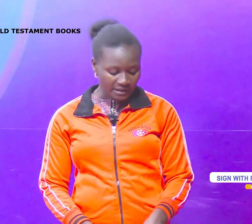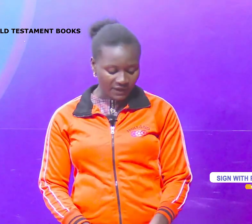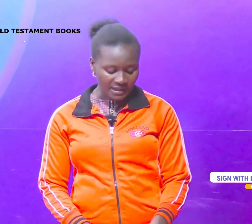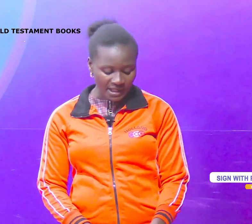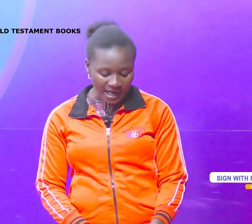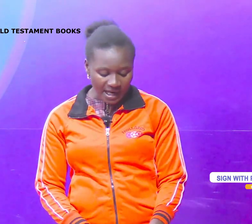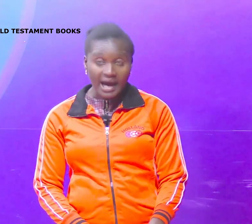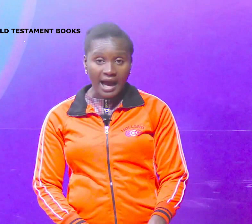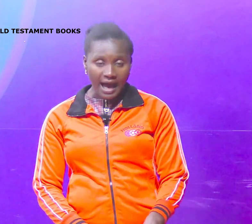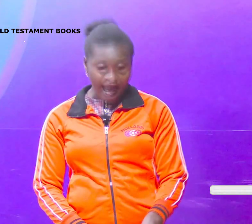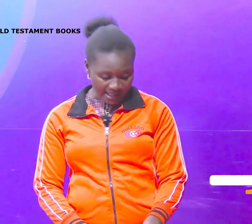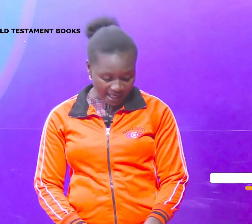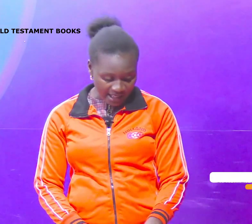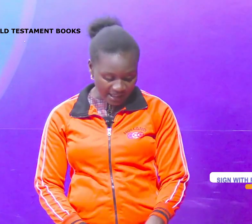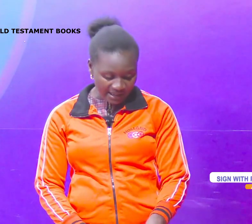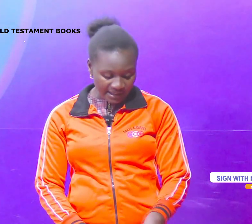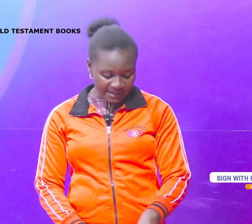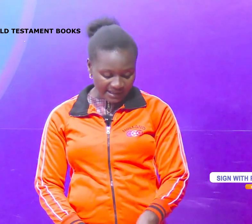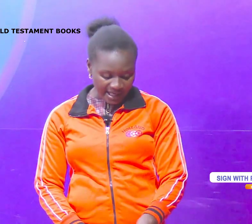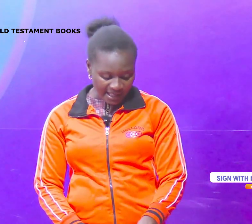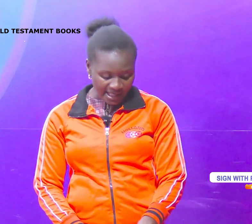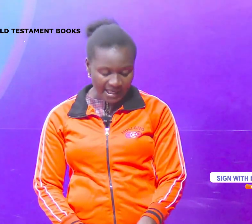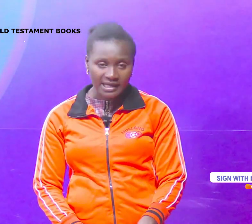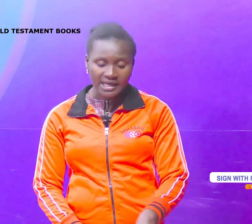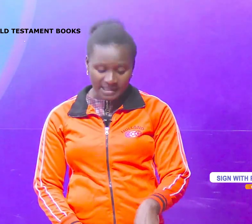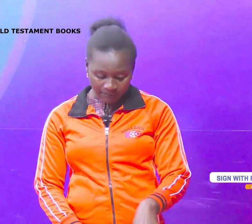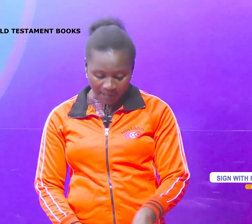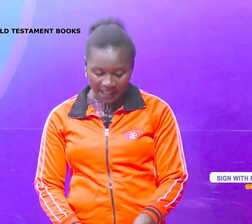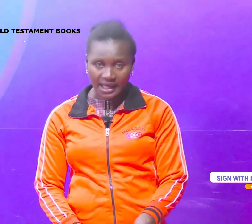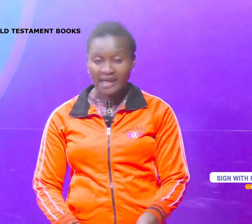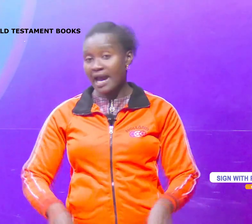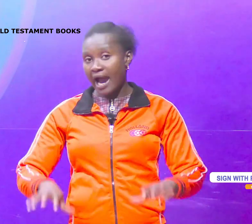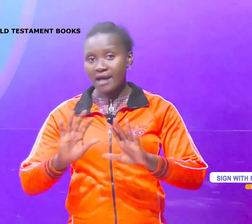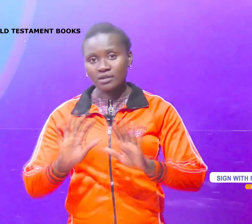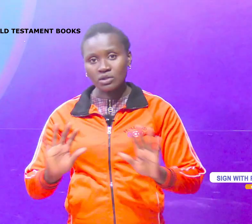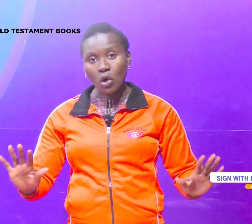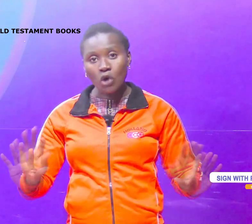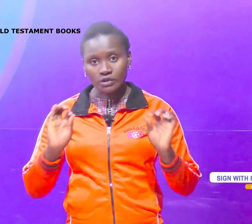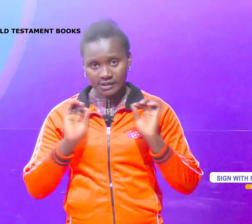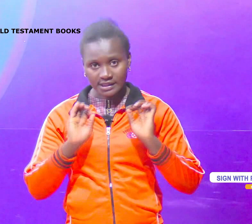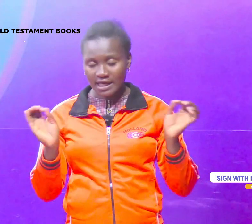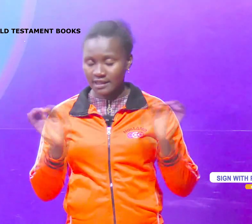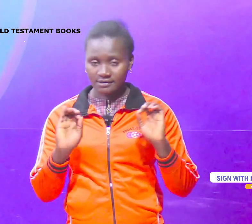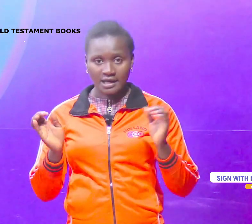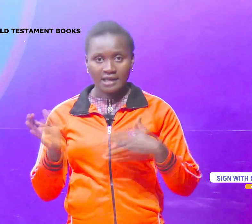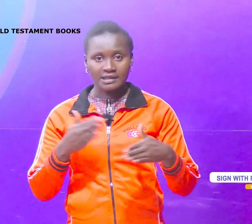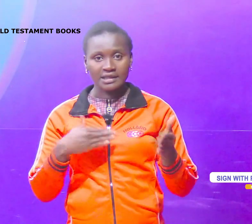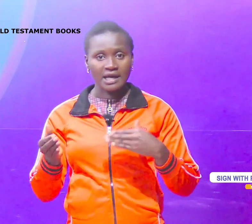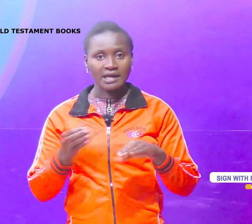Zephaniah, Haggai, Zechariah, and Malachi. Has no sign. Sign